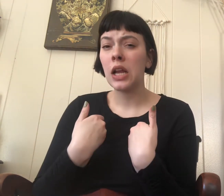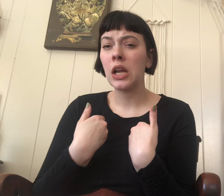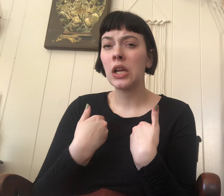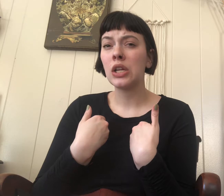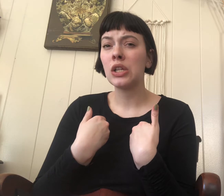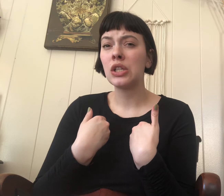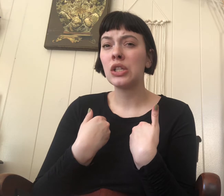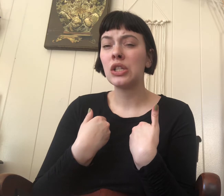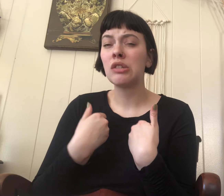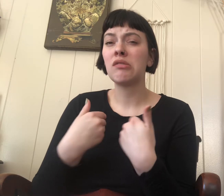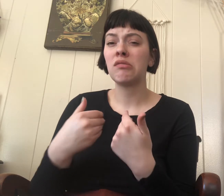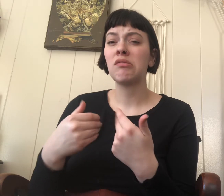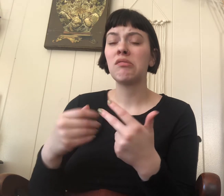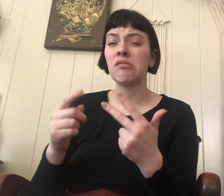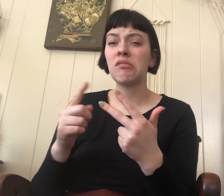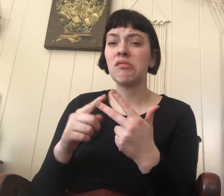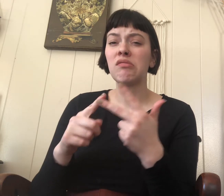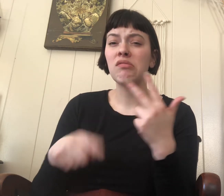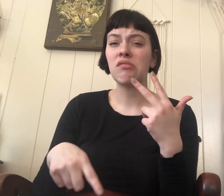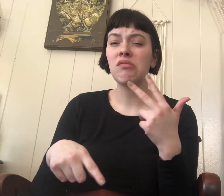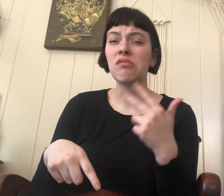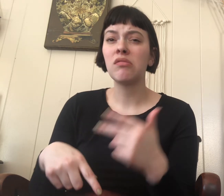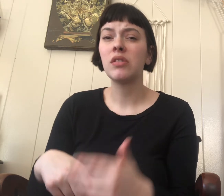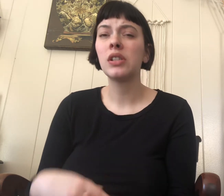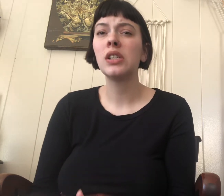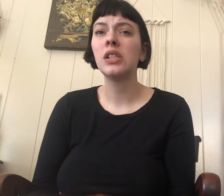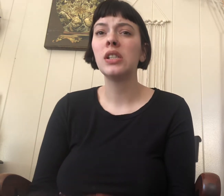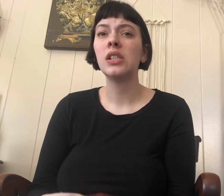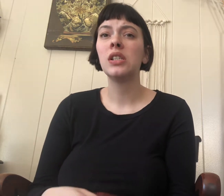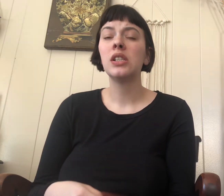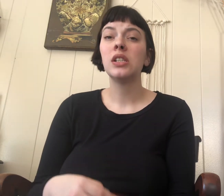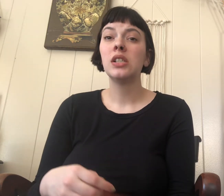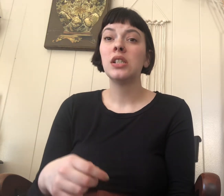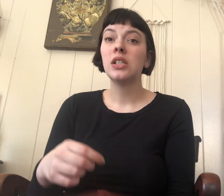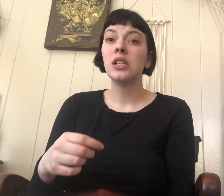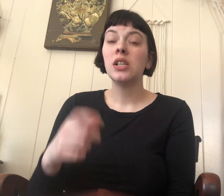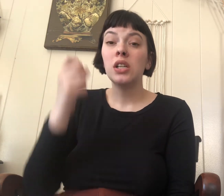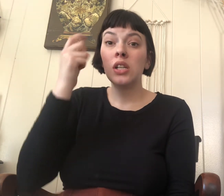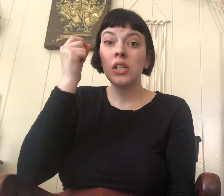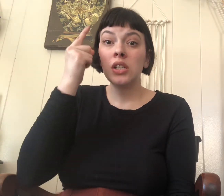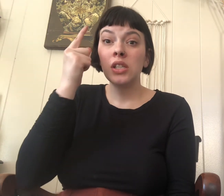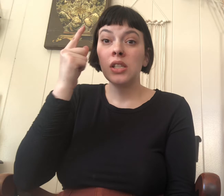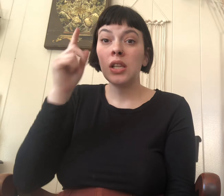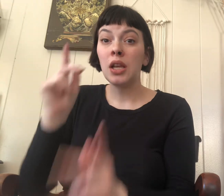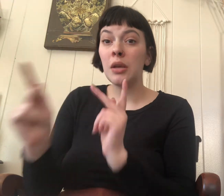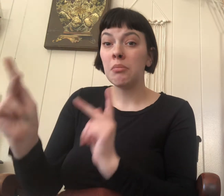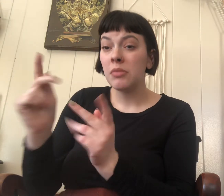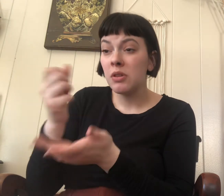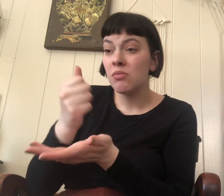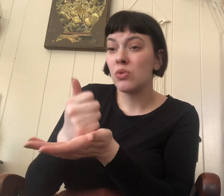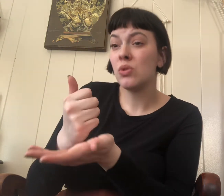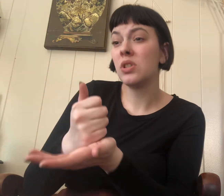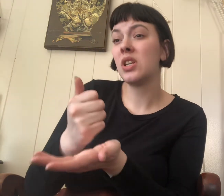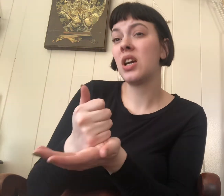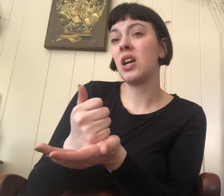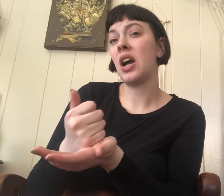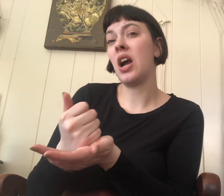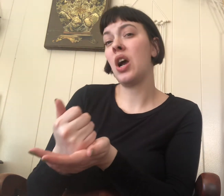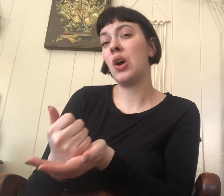that we have a multidisciplinary team available for helping to manage all of the side effects of treatment. A lot of times when patients are going through